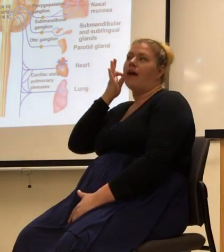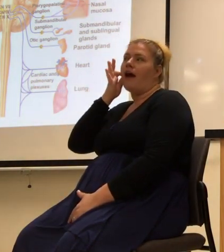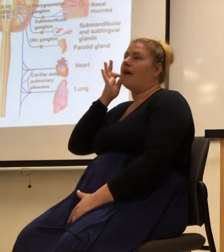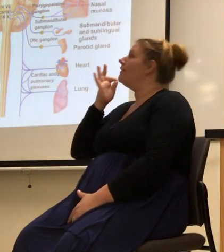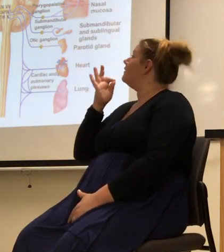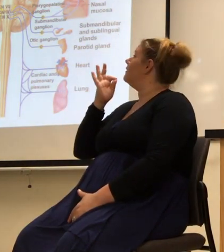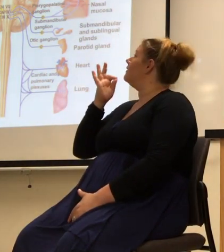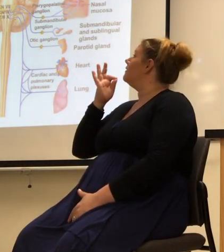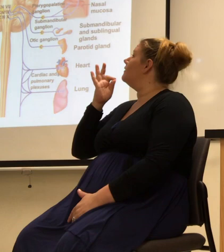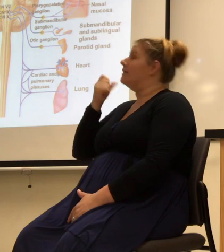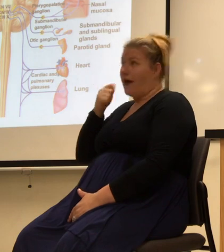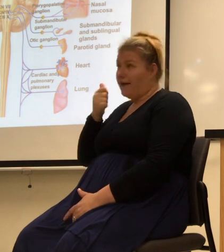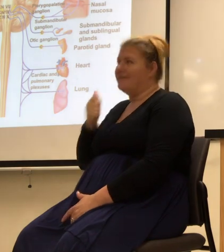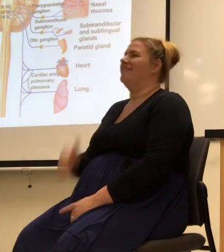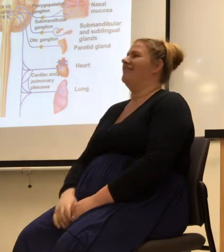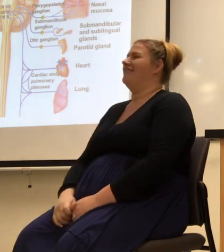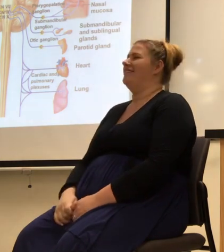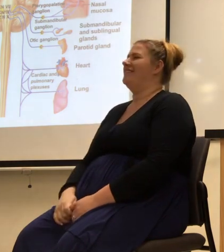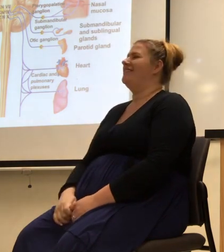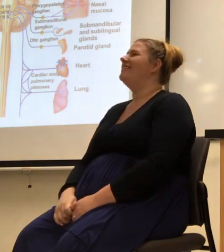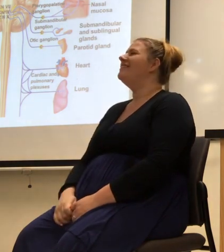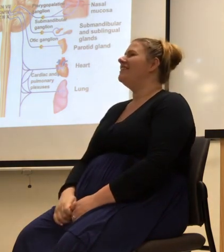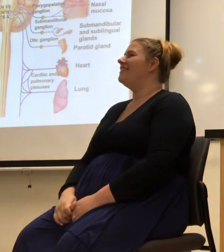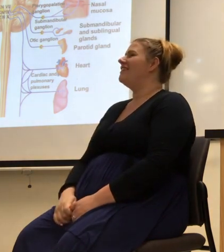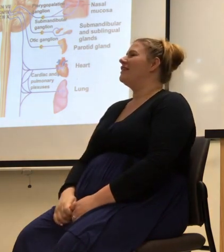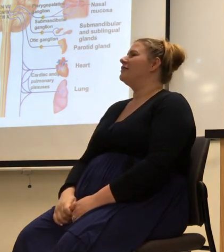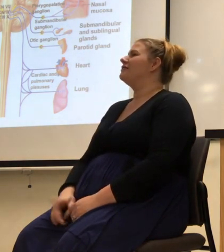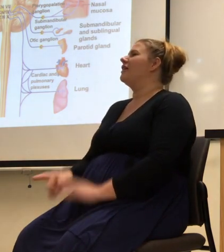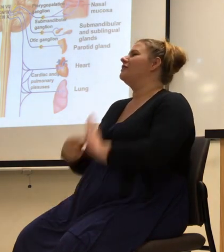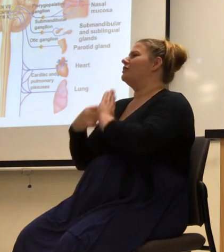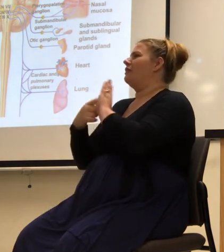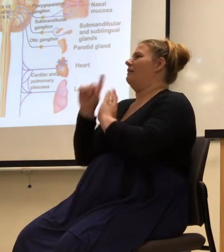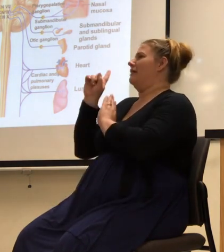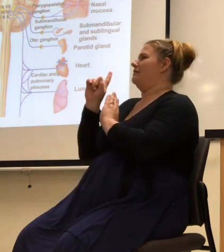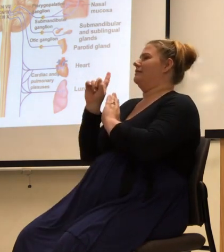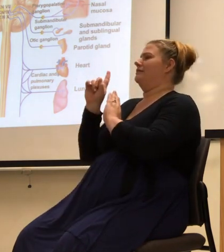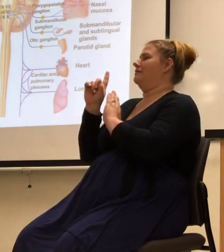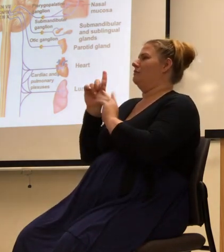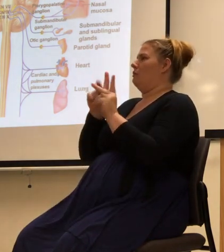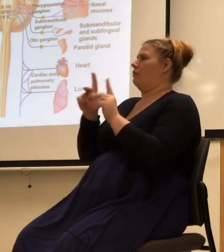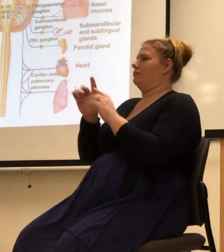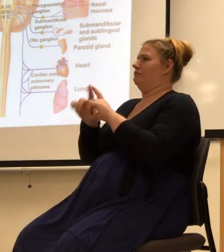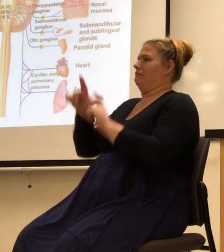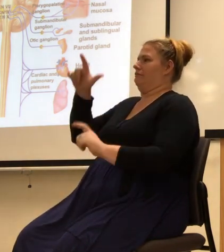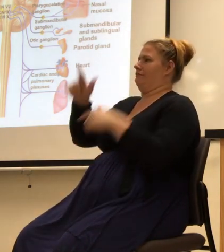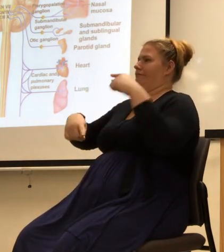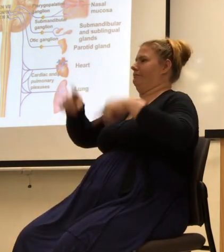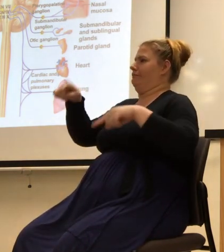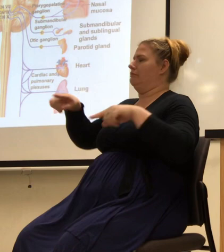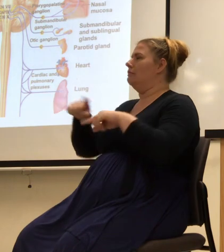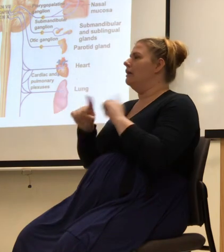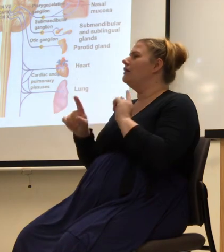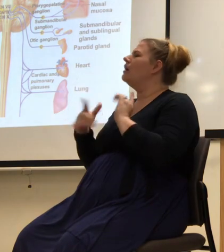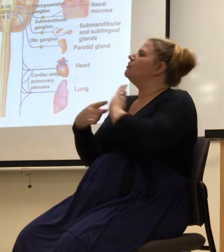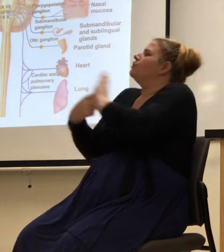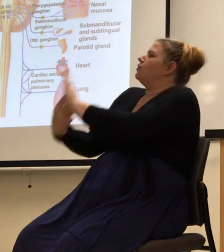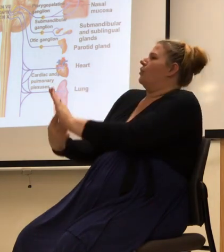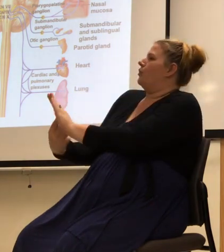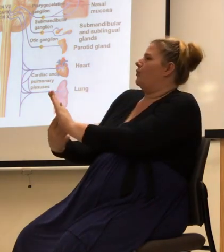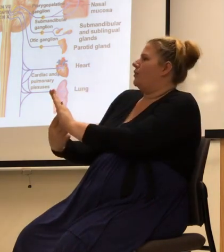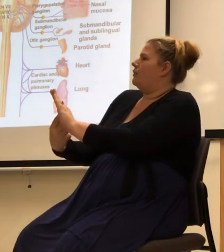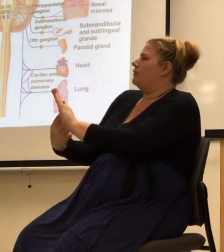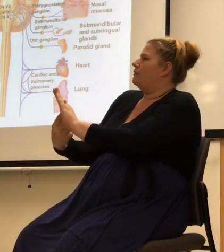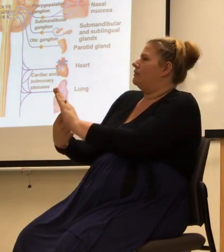I'll just kind of illustrate disproportionately the central nervous system, brainstem, spinal cord, just to